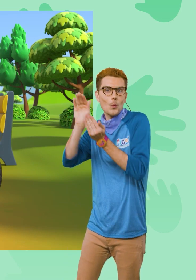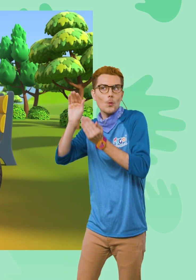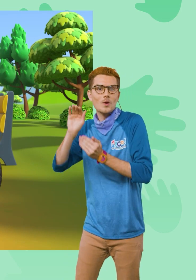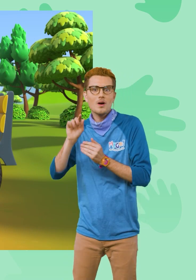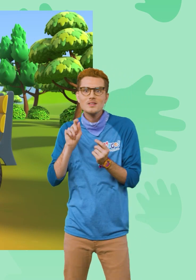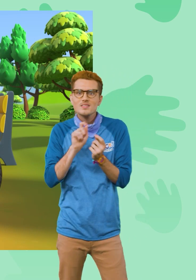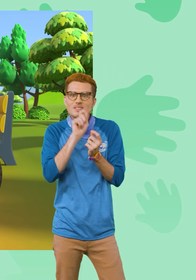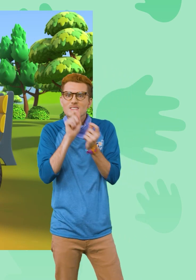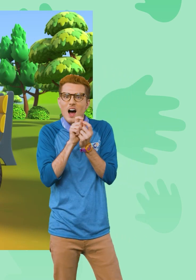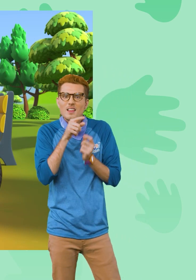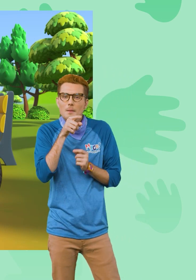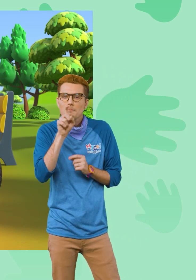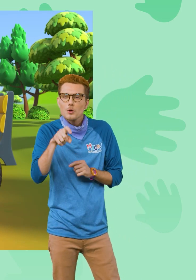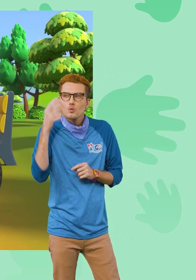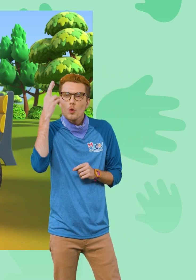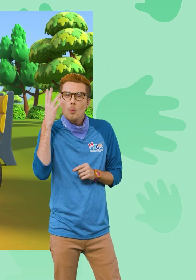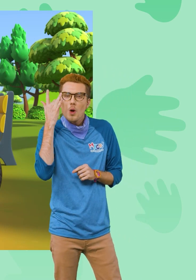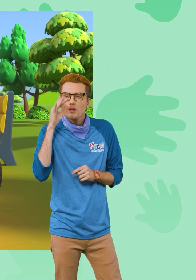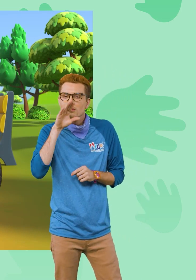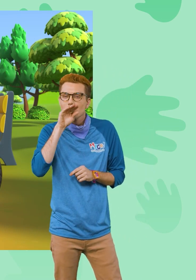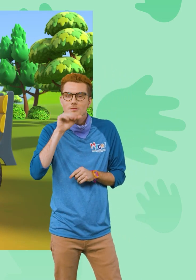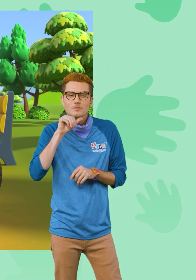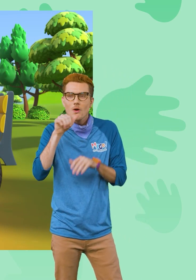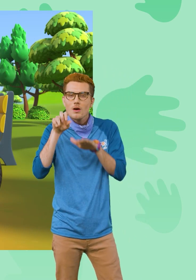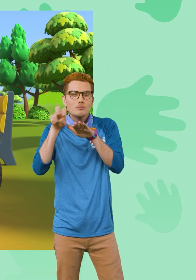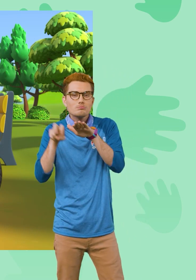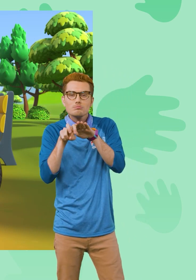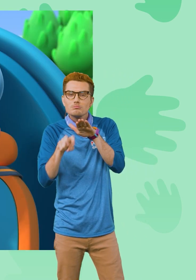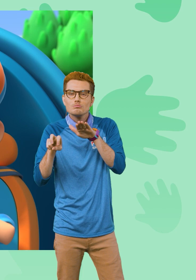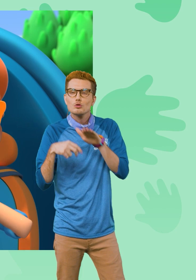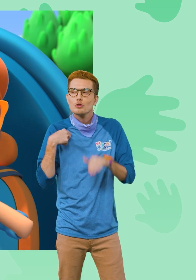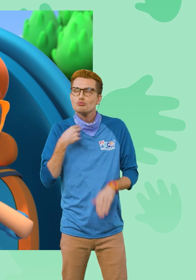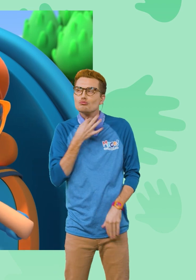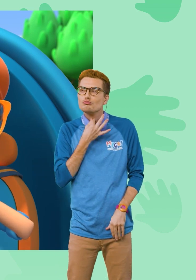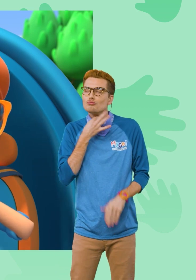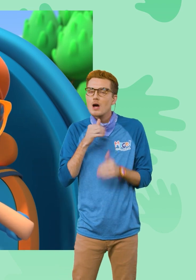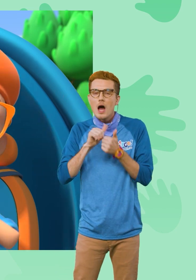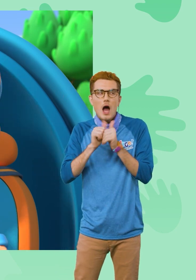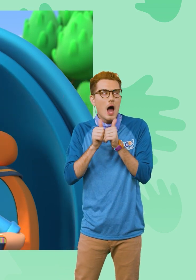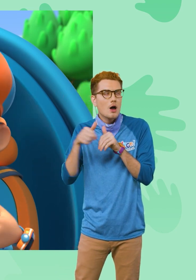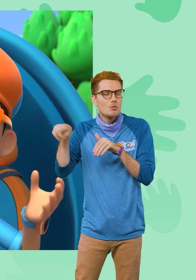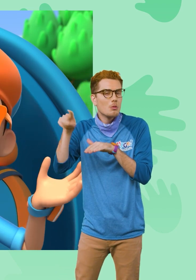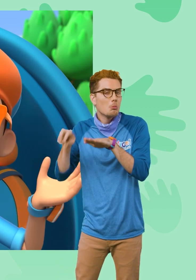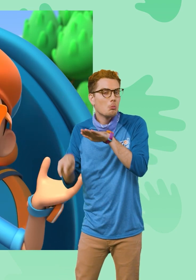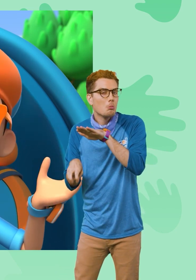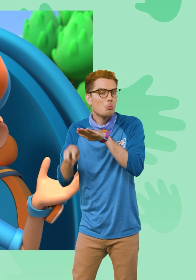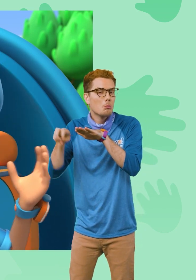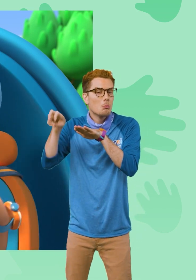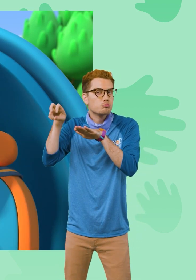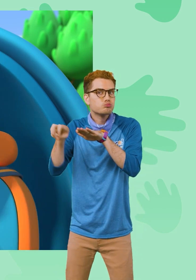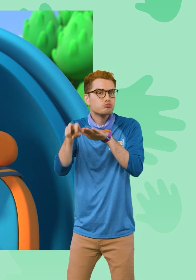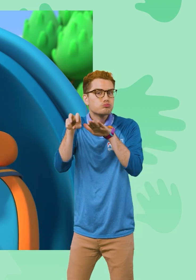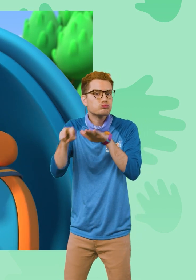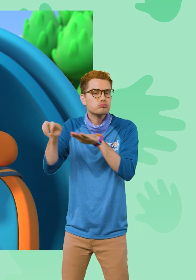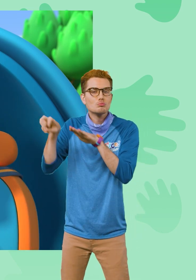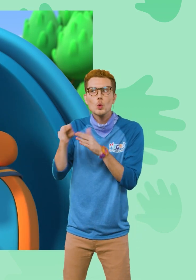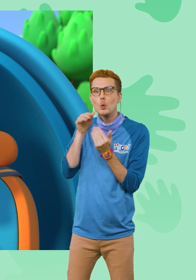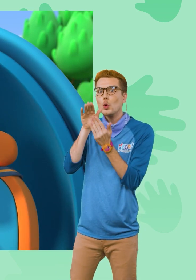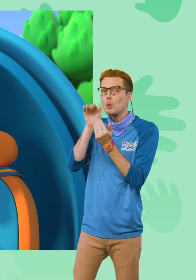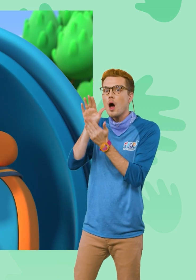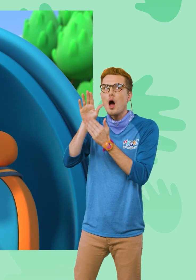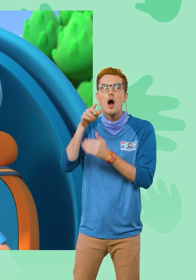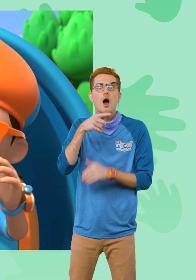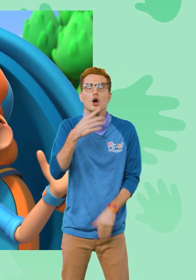Exactly, D.Bo. There's got to be a reason why ducks don't sink. I wonder, how do ducks